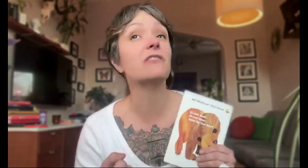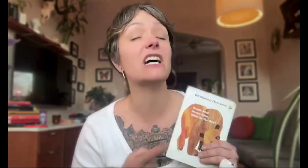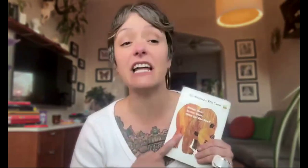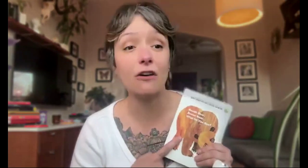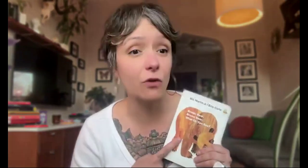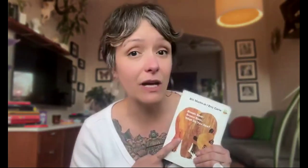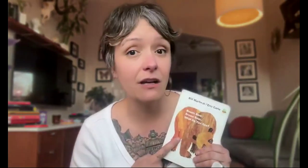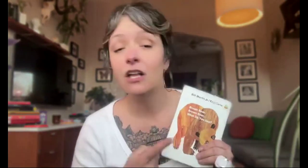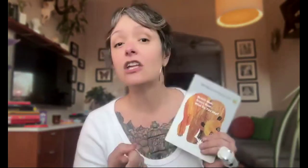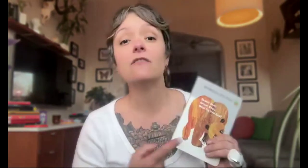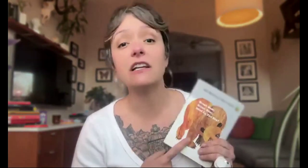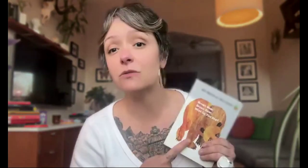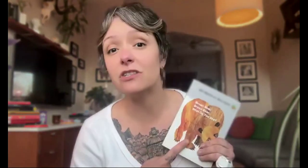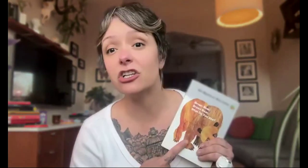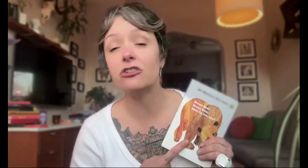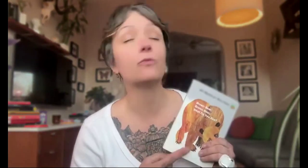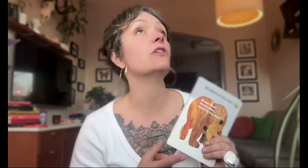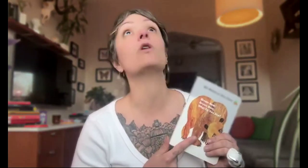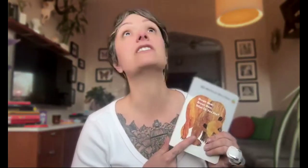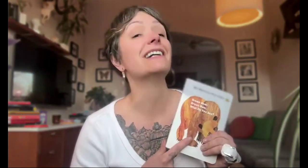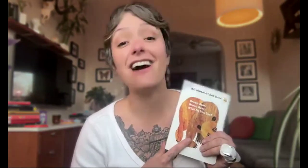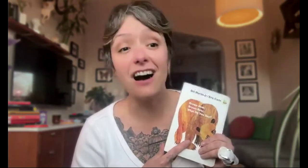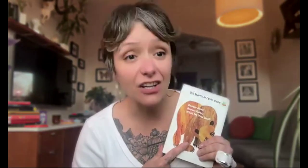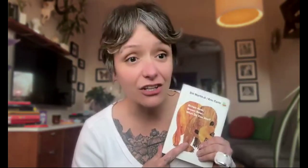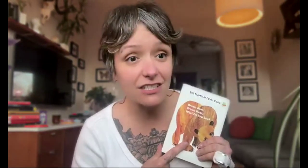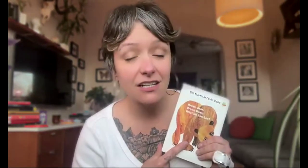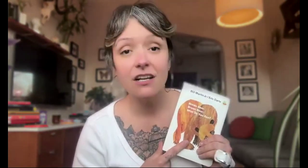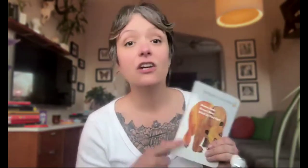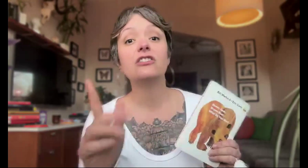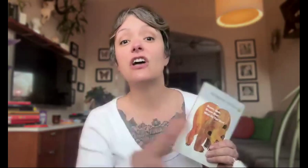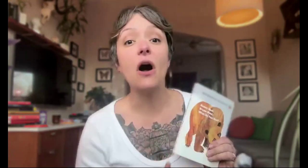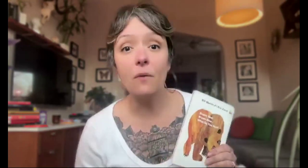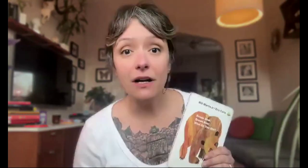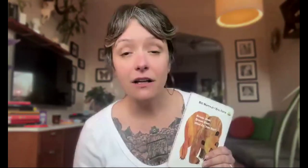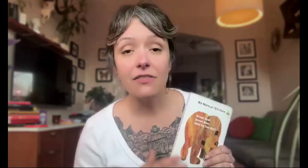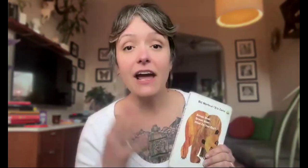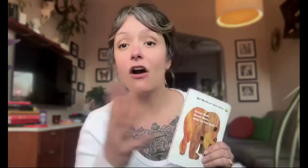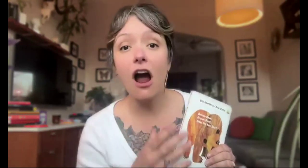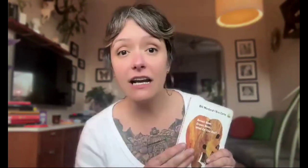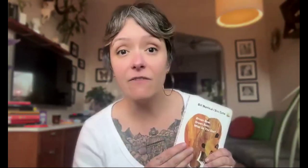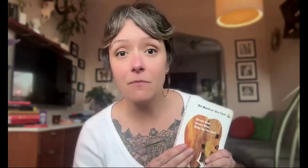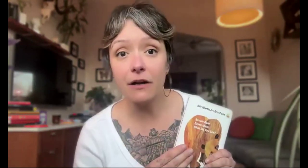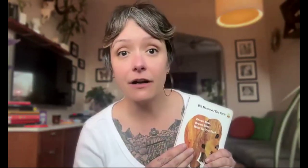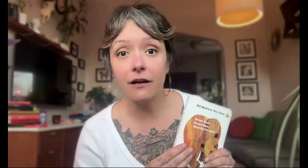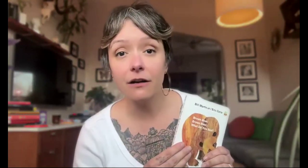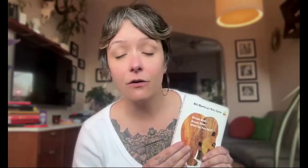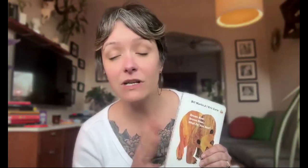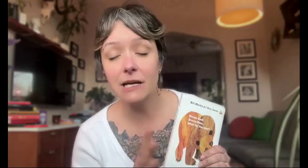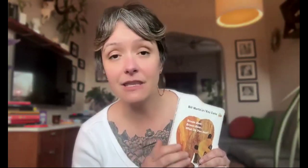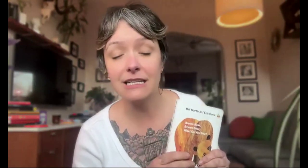when you've done letter of the week. You've done this with the children when you've worked on colors. So they are already familiar with some of